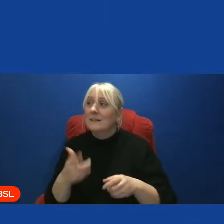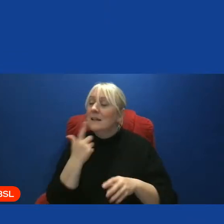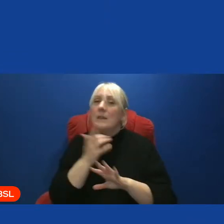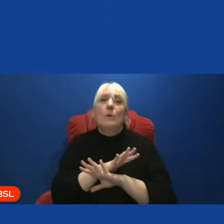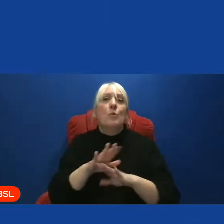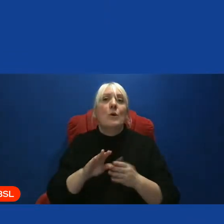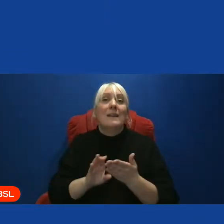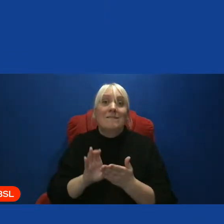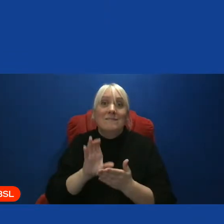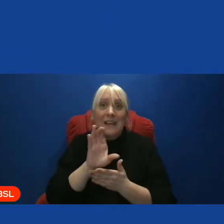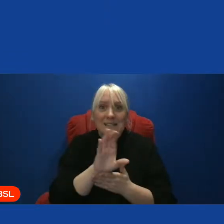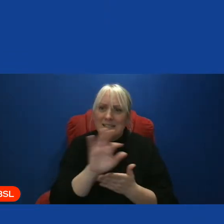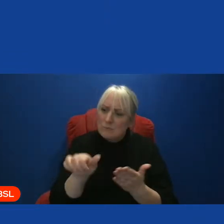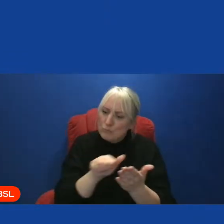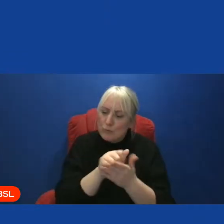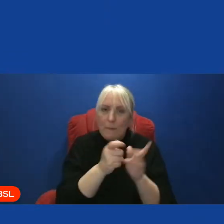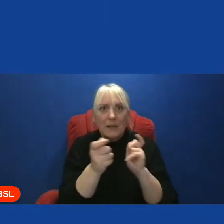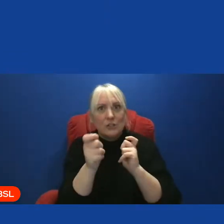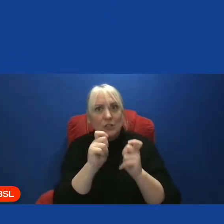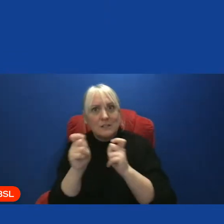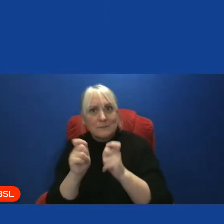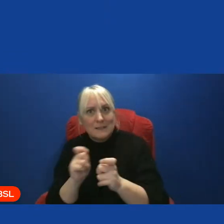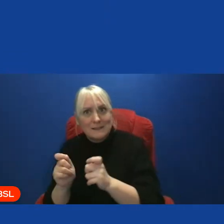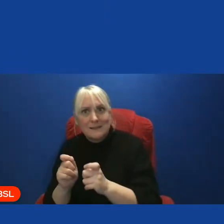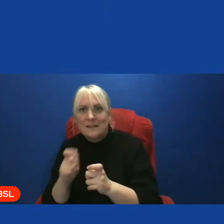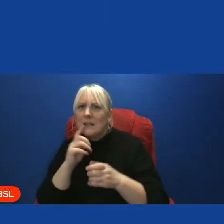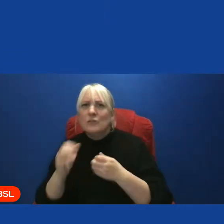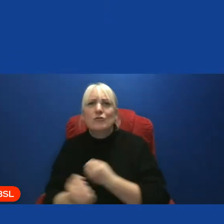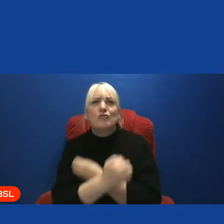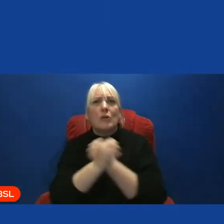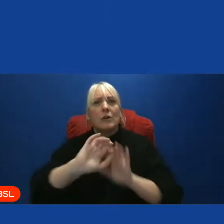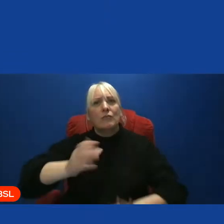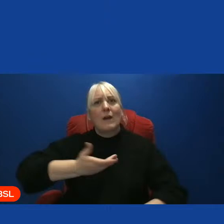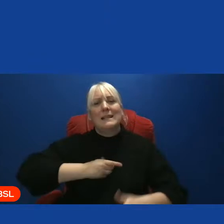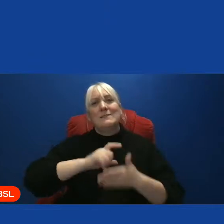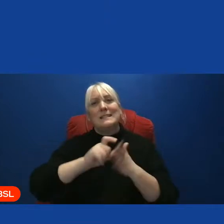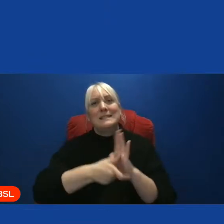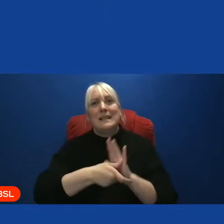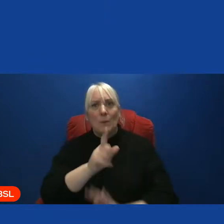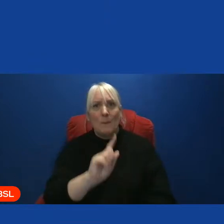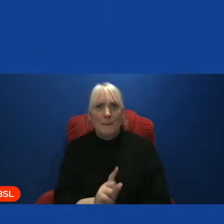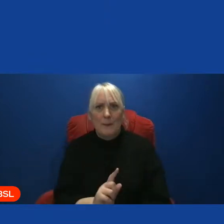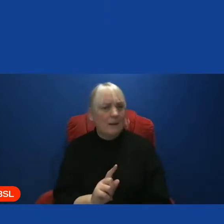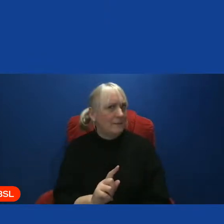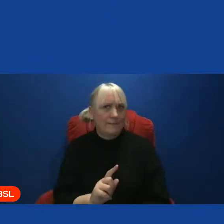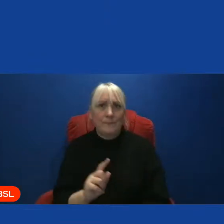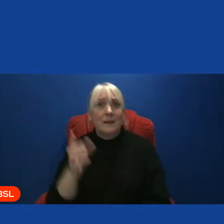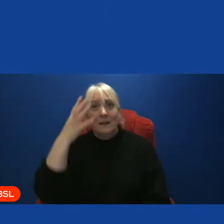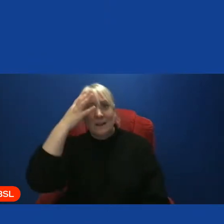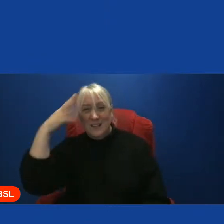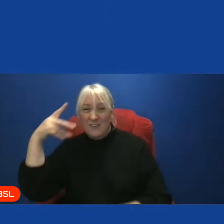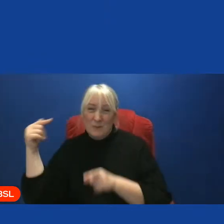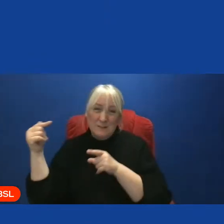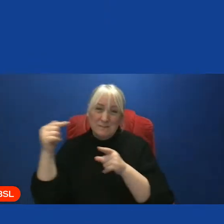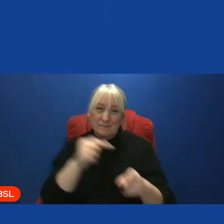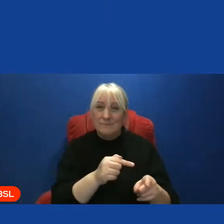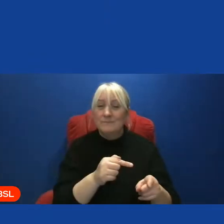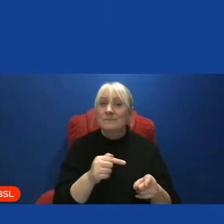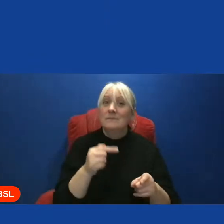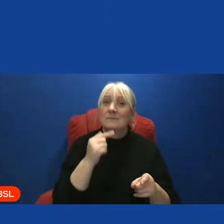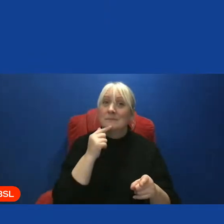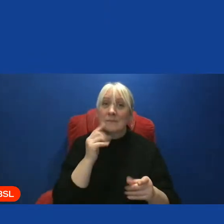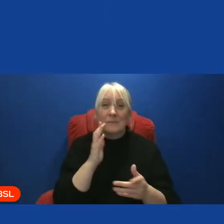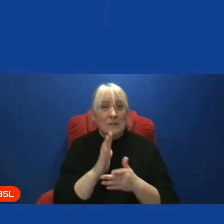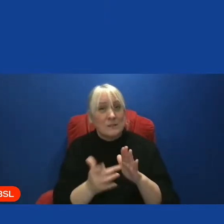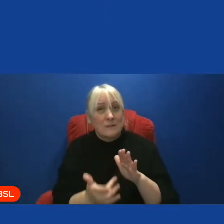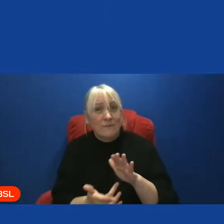proper adjustments, and stronger rights for disabled people, the government is instead shamefully cutting the vital support that allows